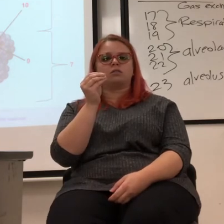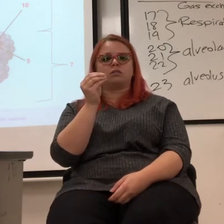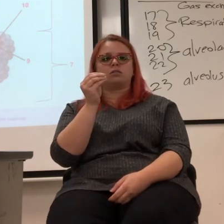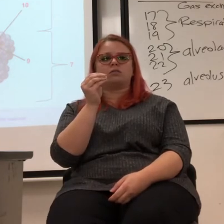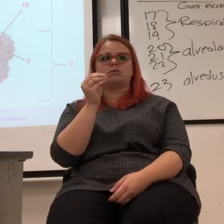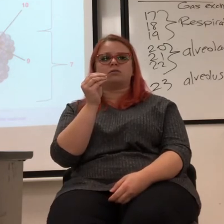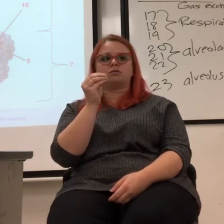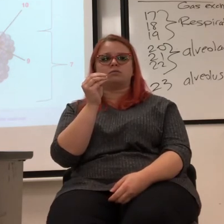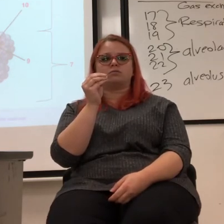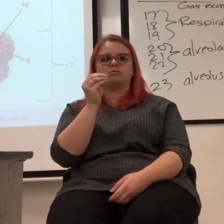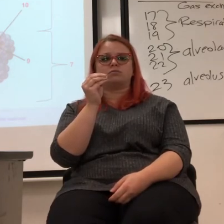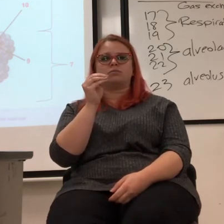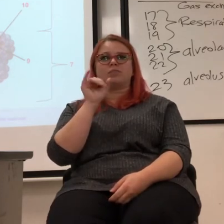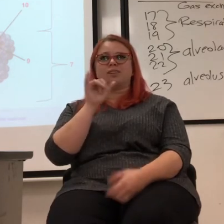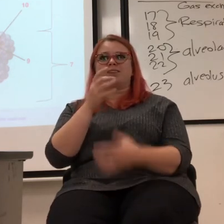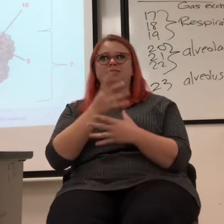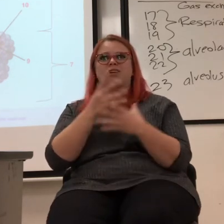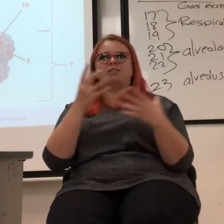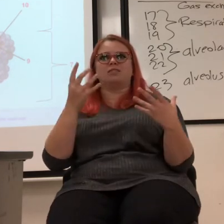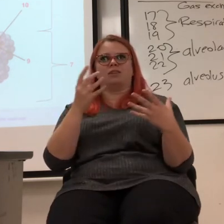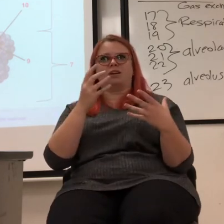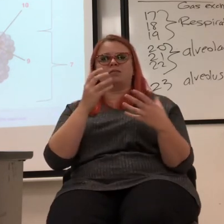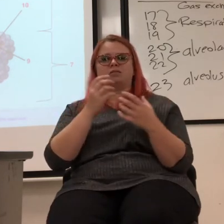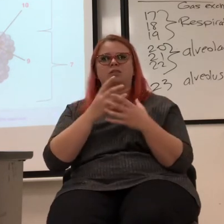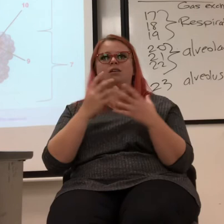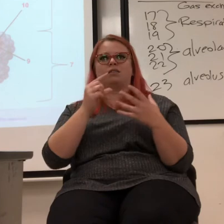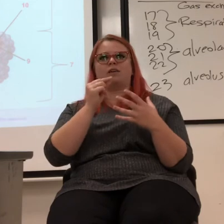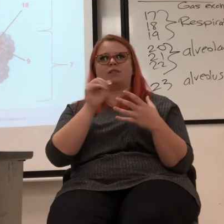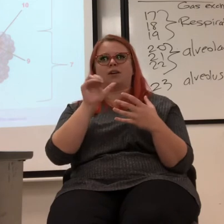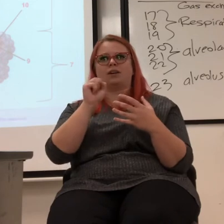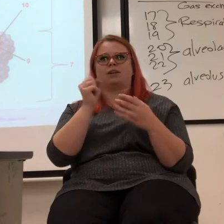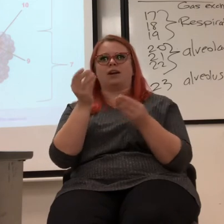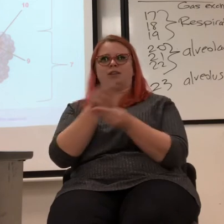a lot of gas exchange occurring there.